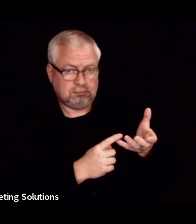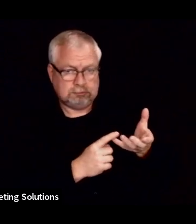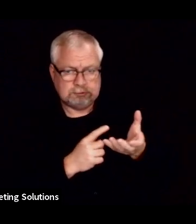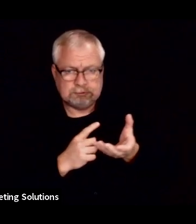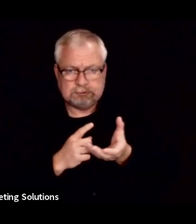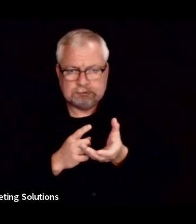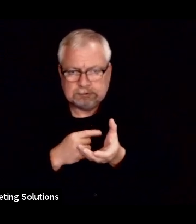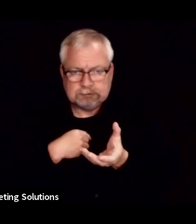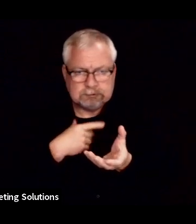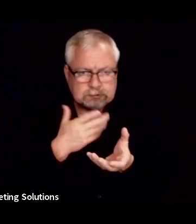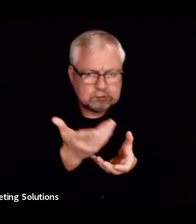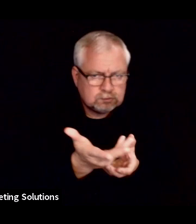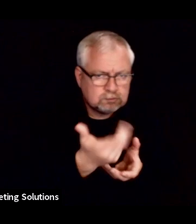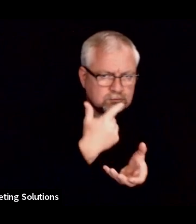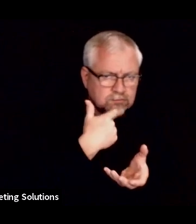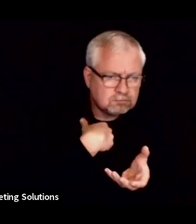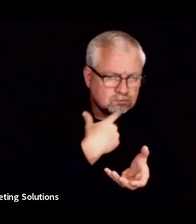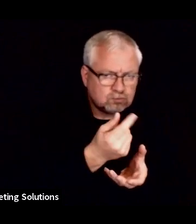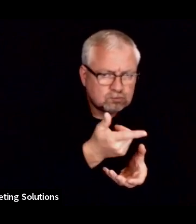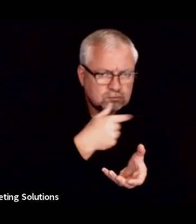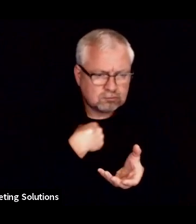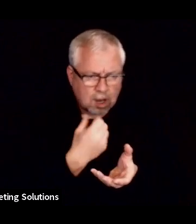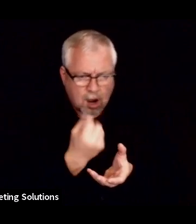we sent it out with the first shipment.